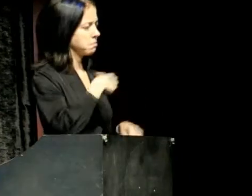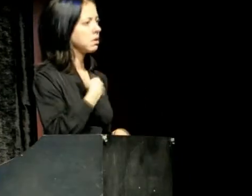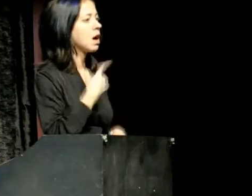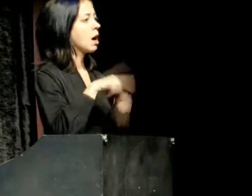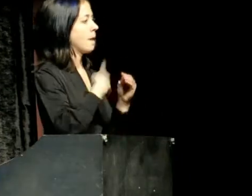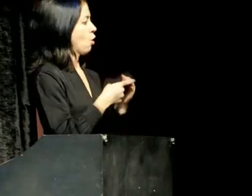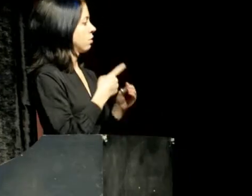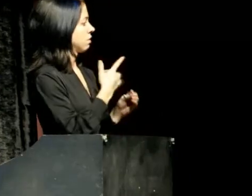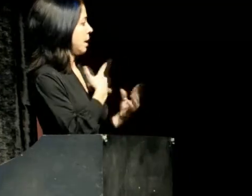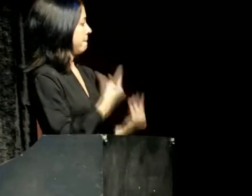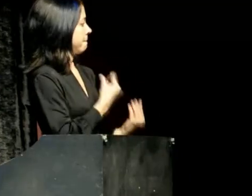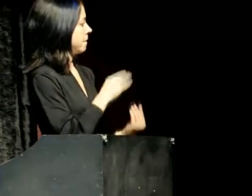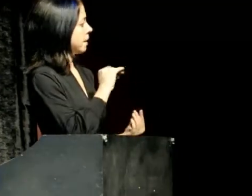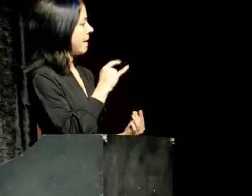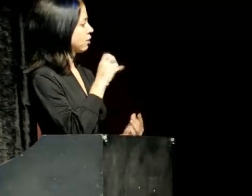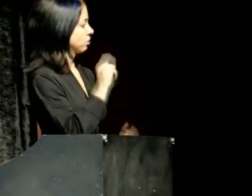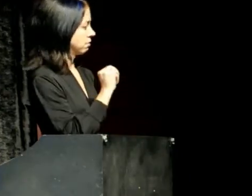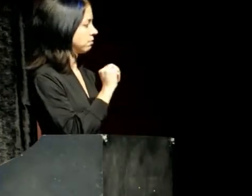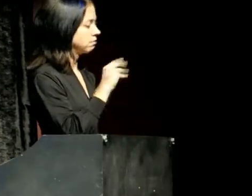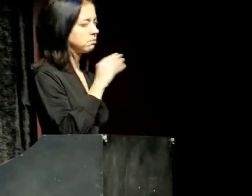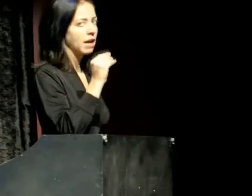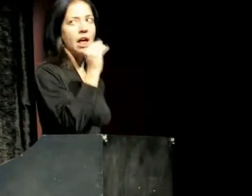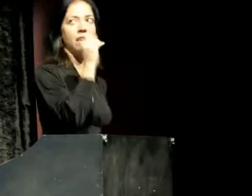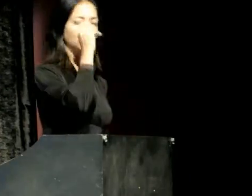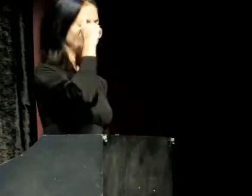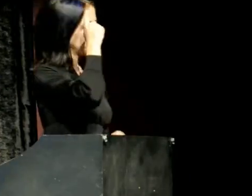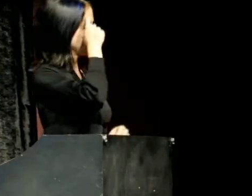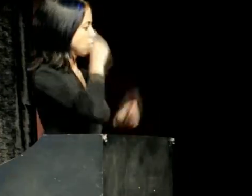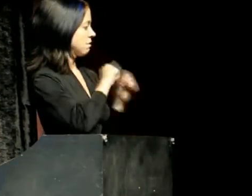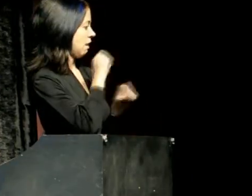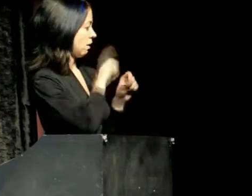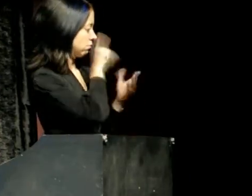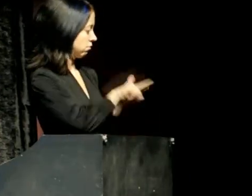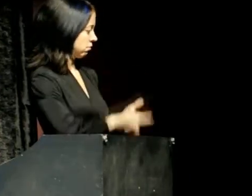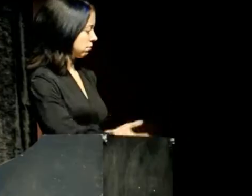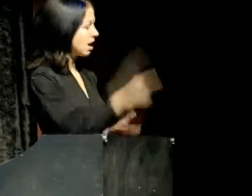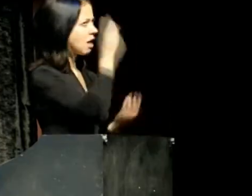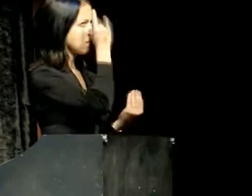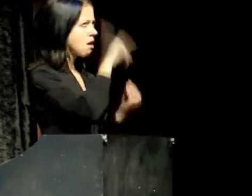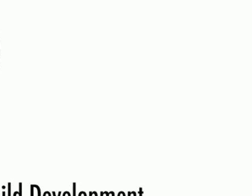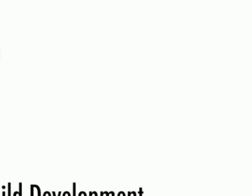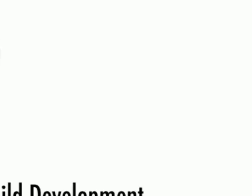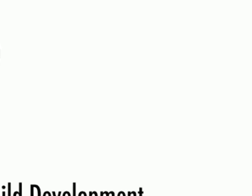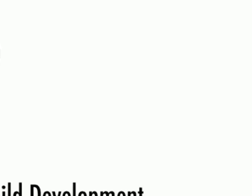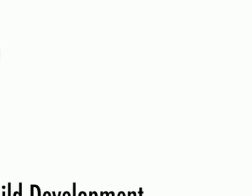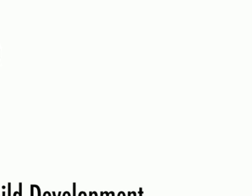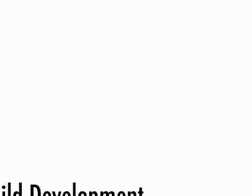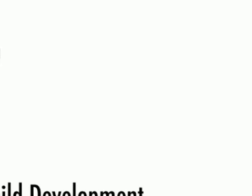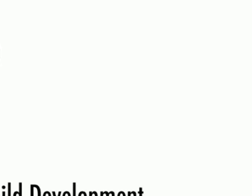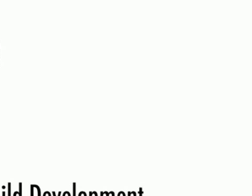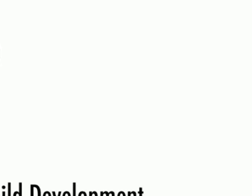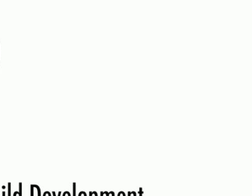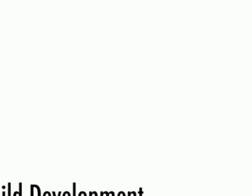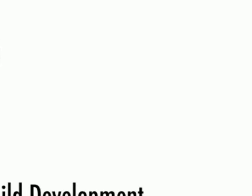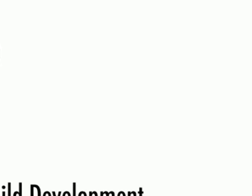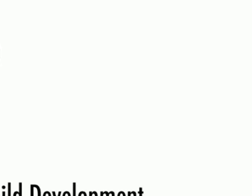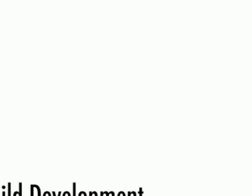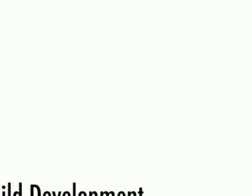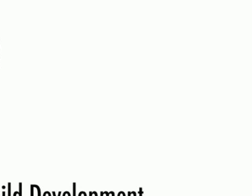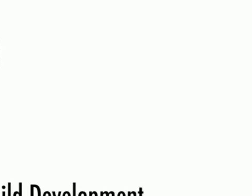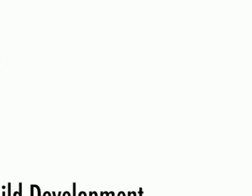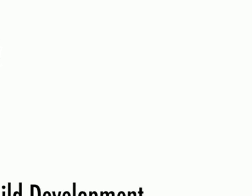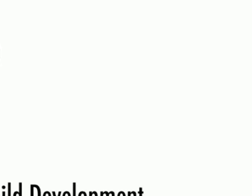research, and thought about the many interesting developments that have been going on within